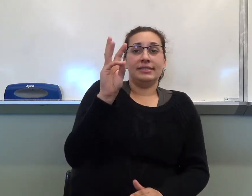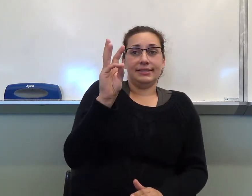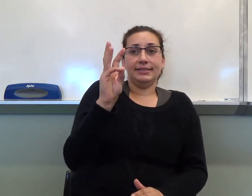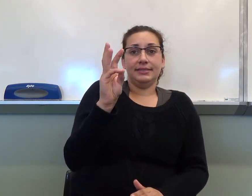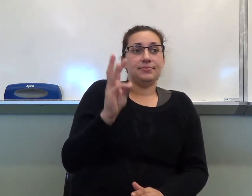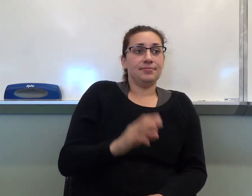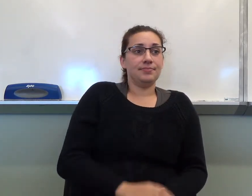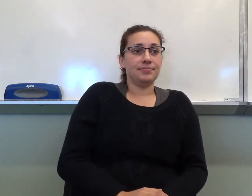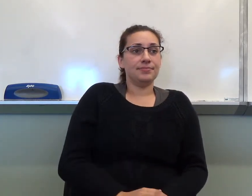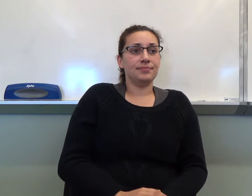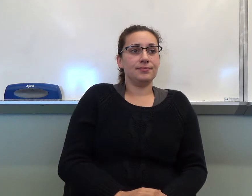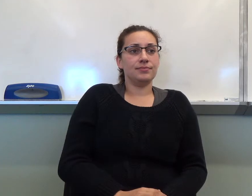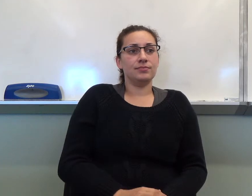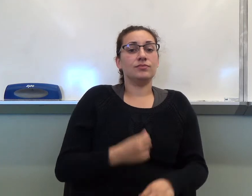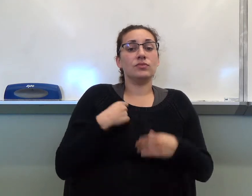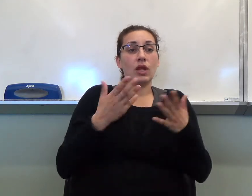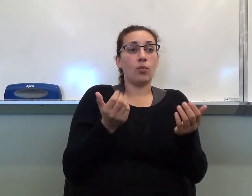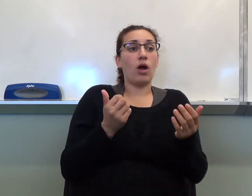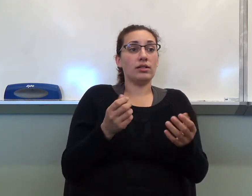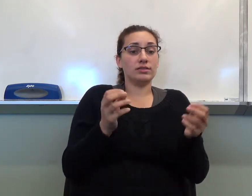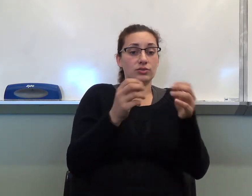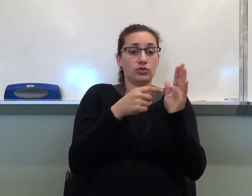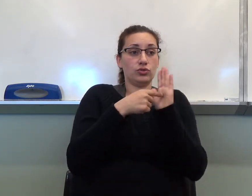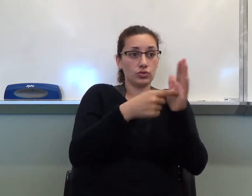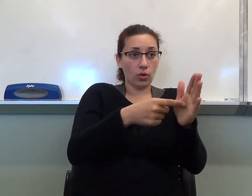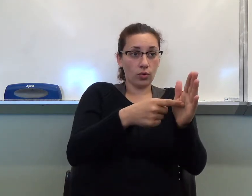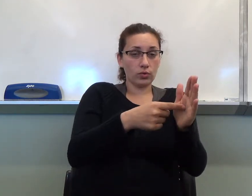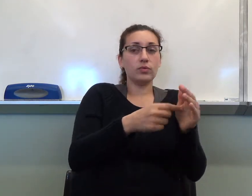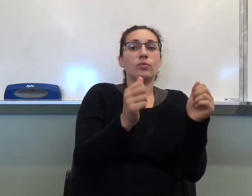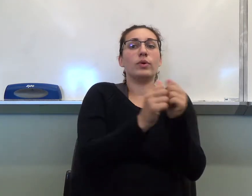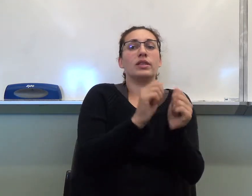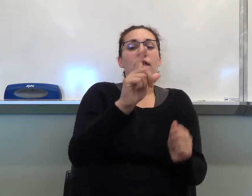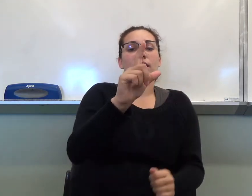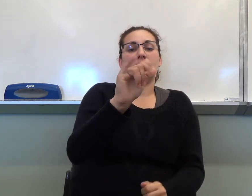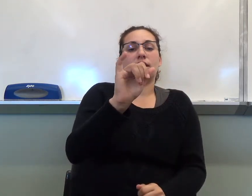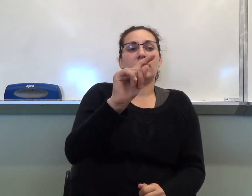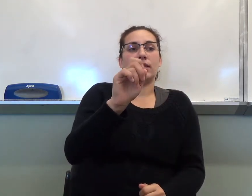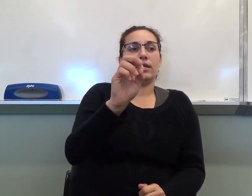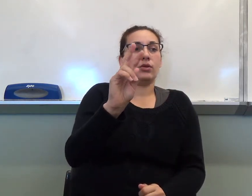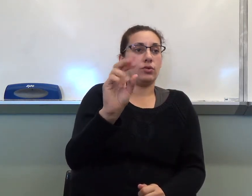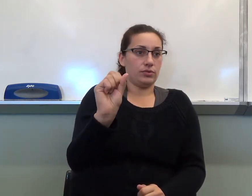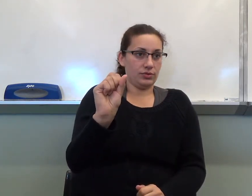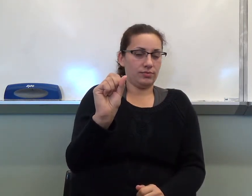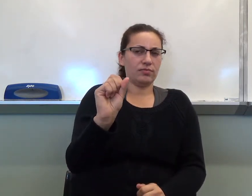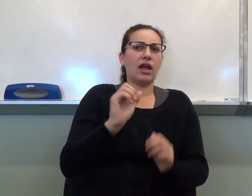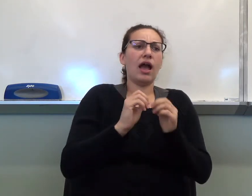They want this expressed in liters. So they want to know how many liters is this.